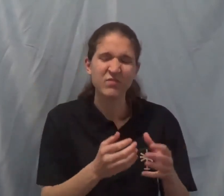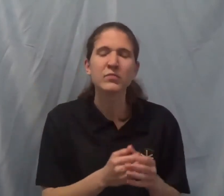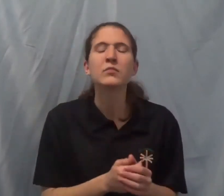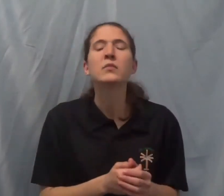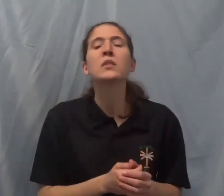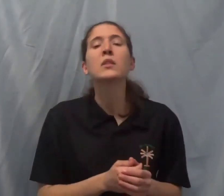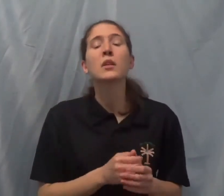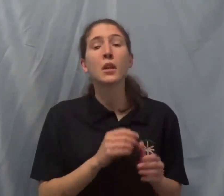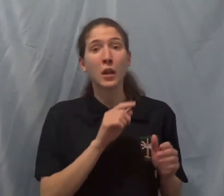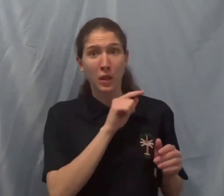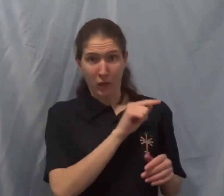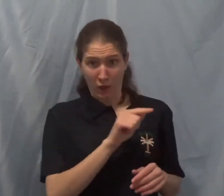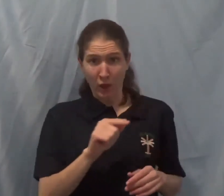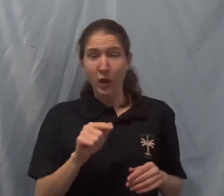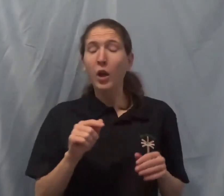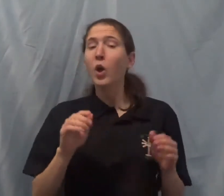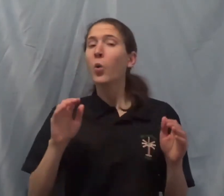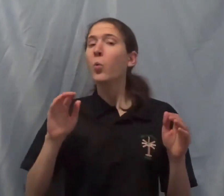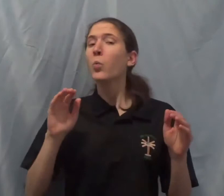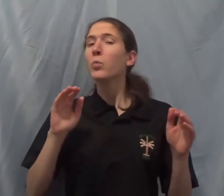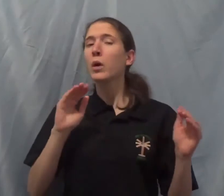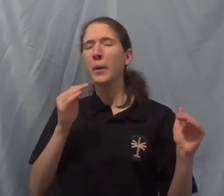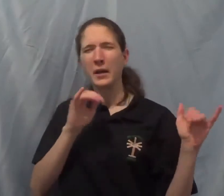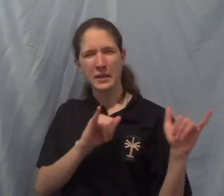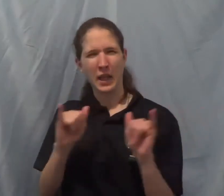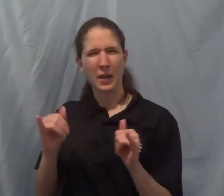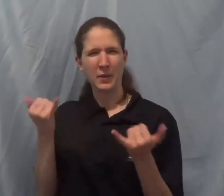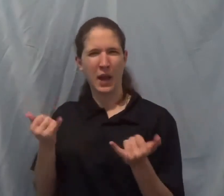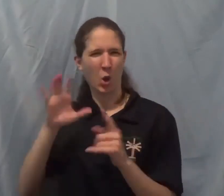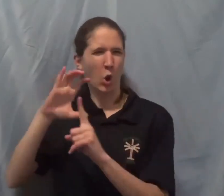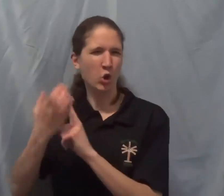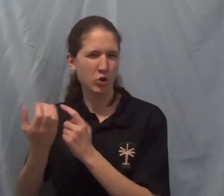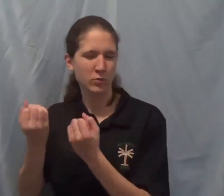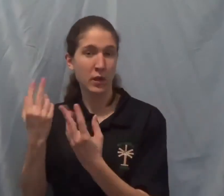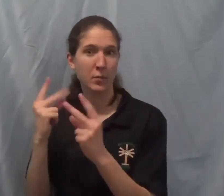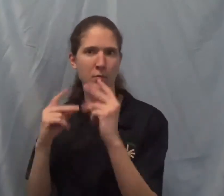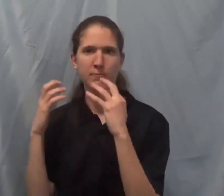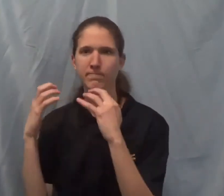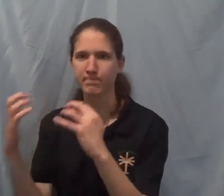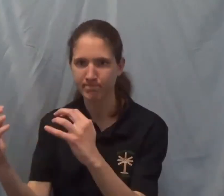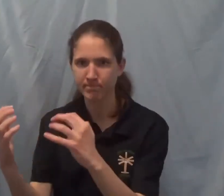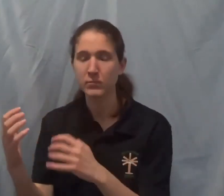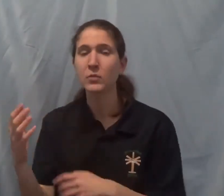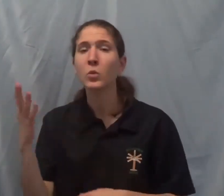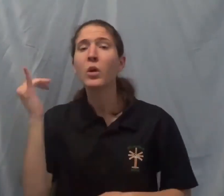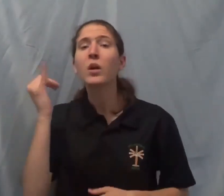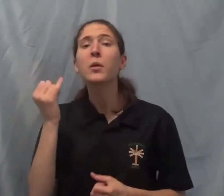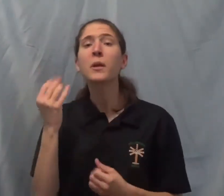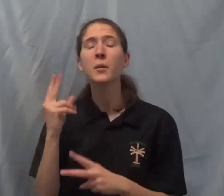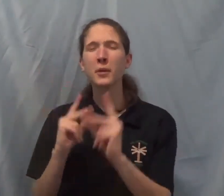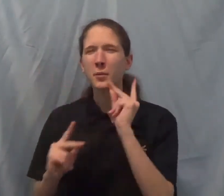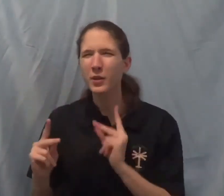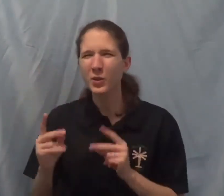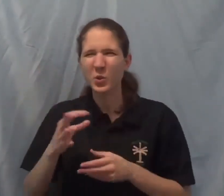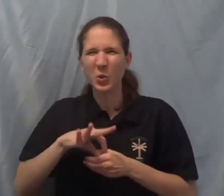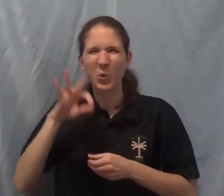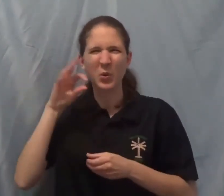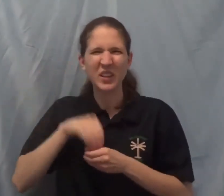leprosy, their spiritual leprosy that corrodes the soul and causes the soul to decompose. And these sicknesses have